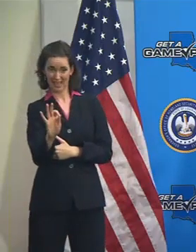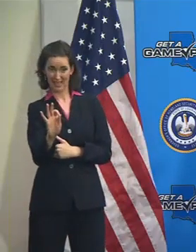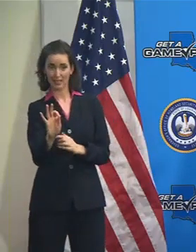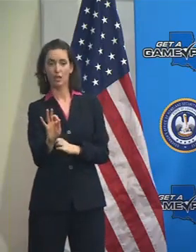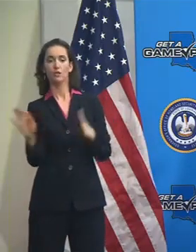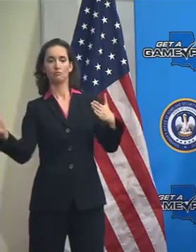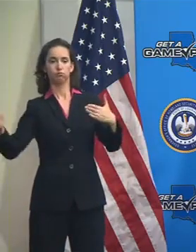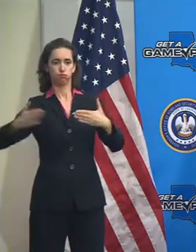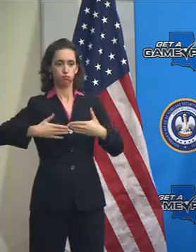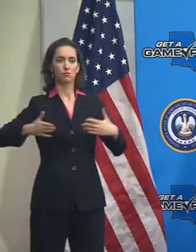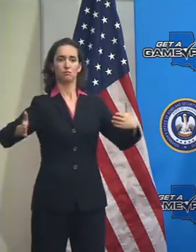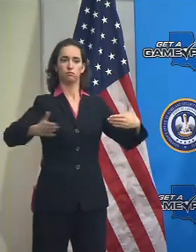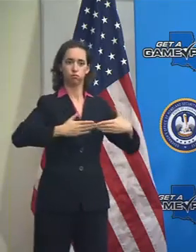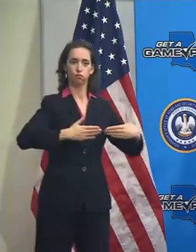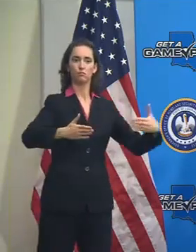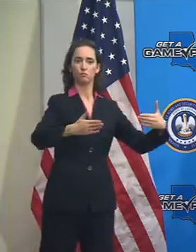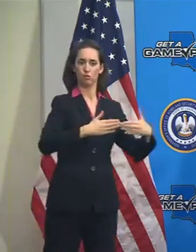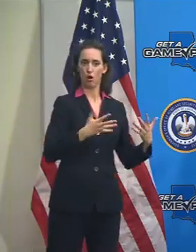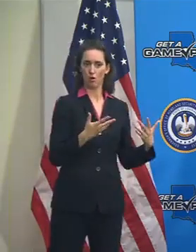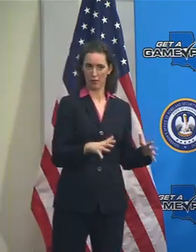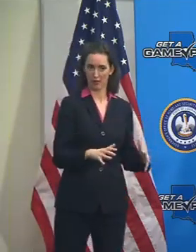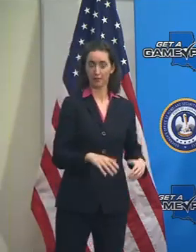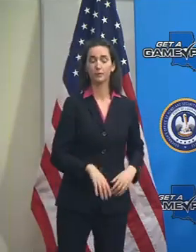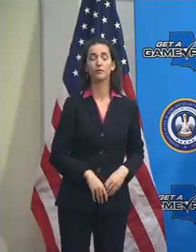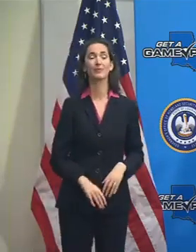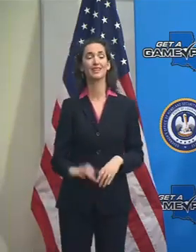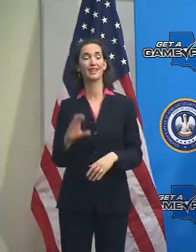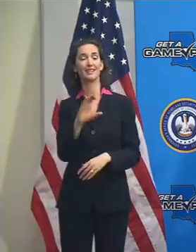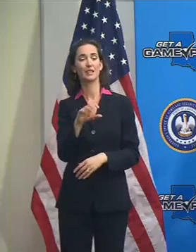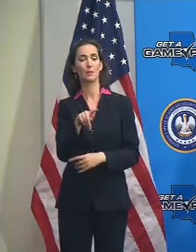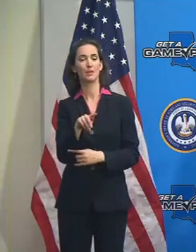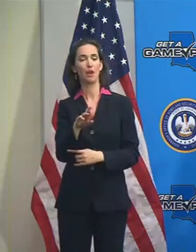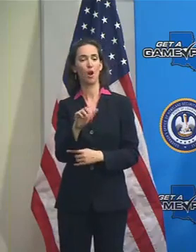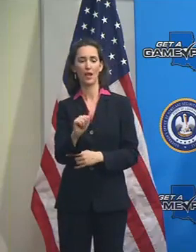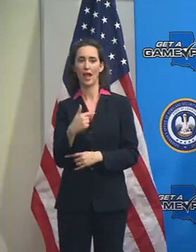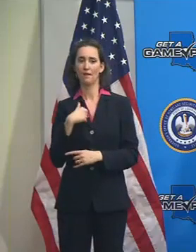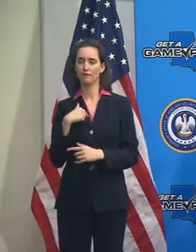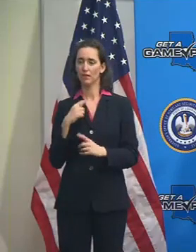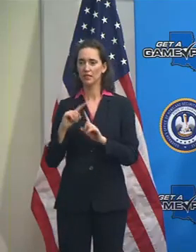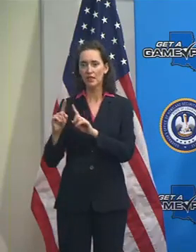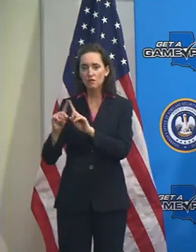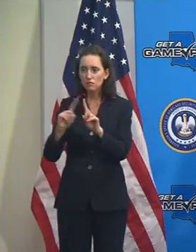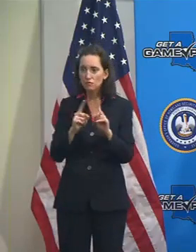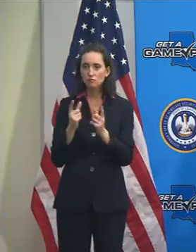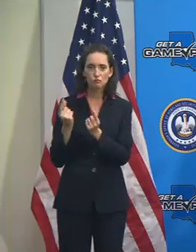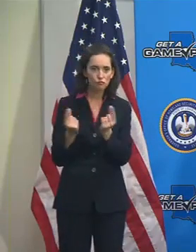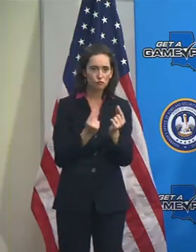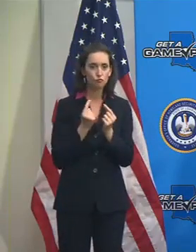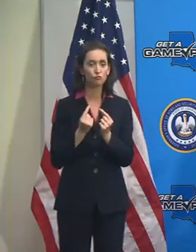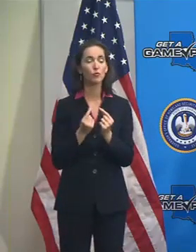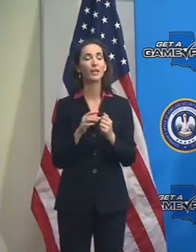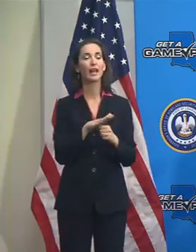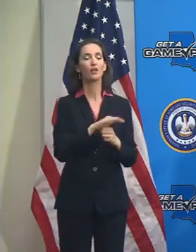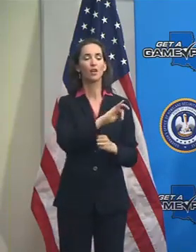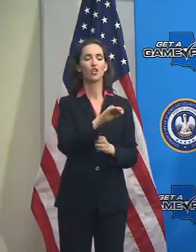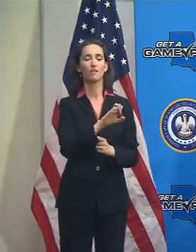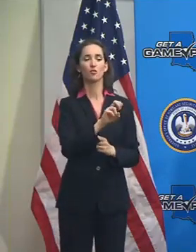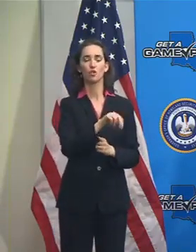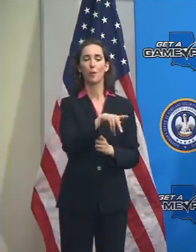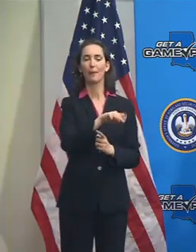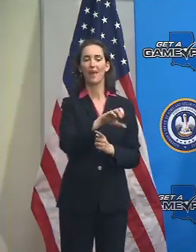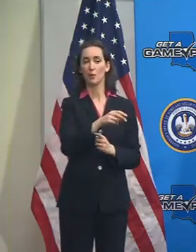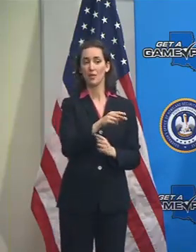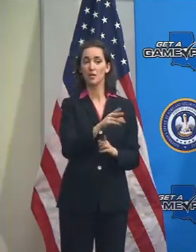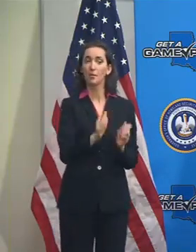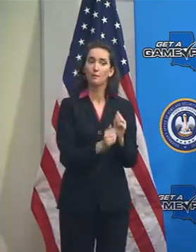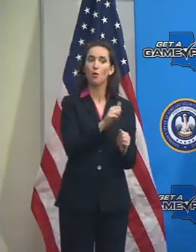were closed. CPRA has numerous missions currently underway in Jefferson Parish, primarily in the Grand Isle area,